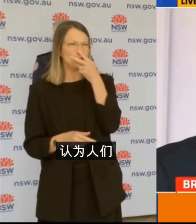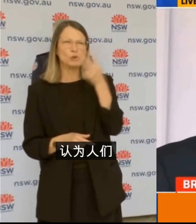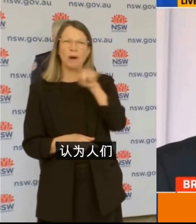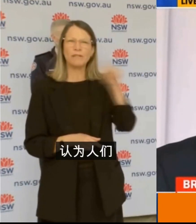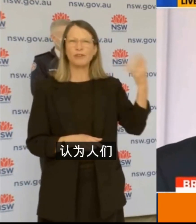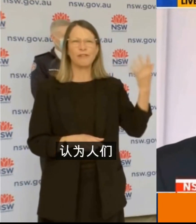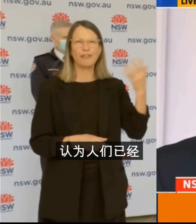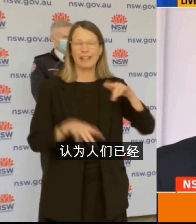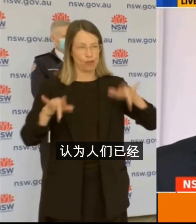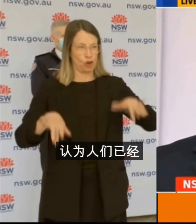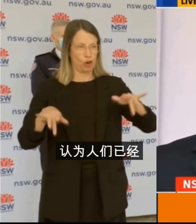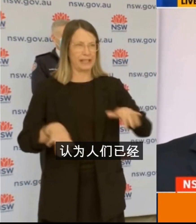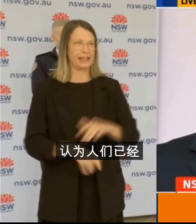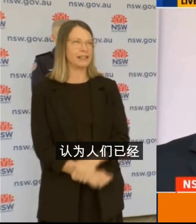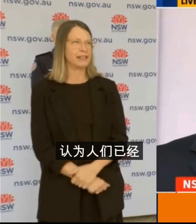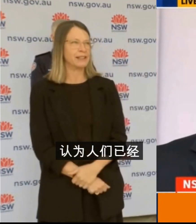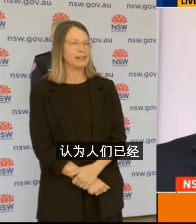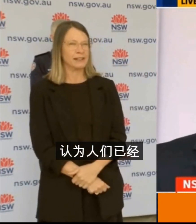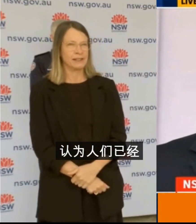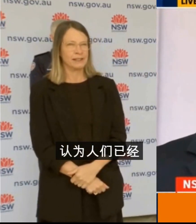desirable, obviously, that people have been